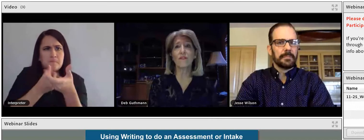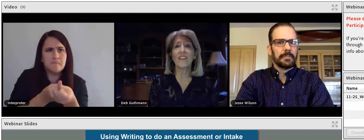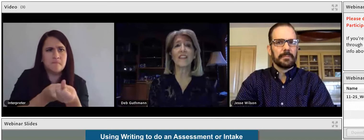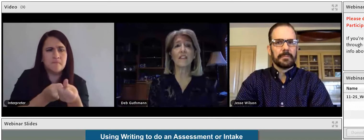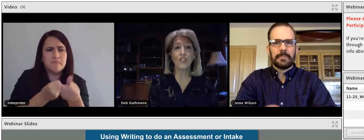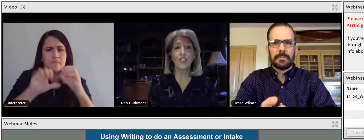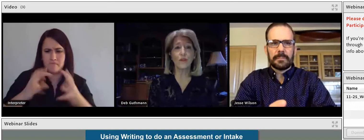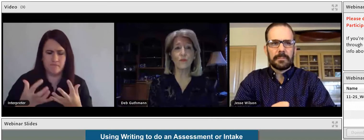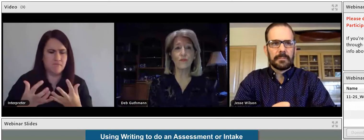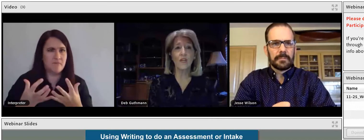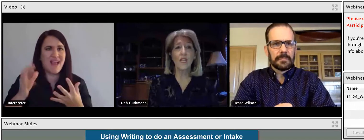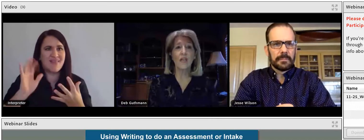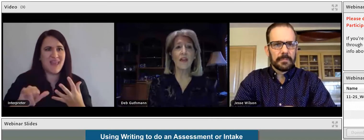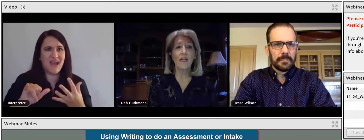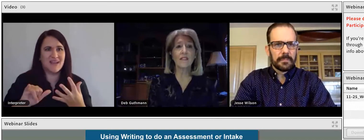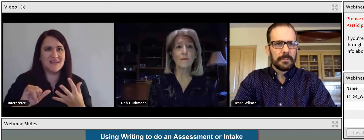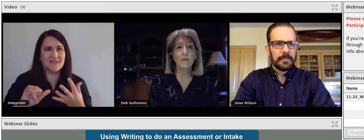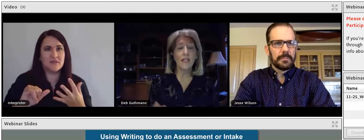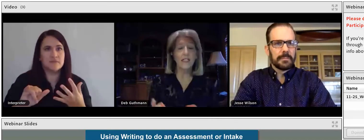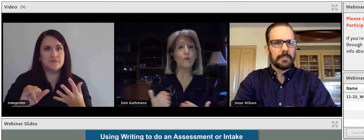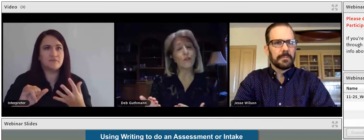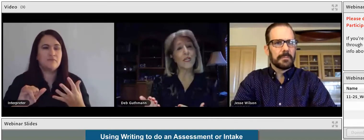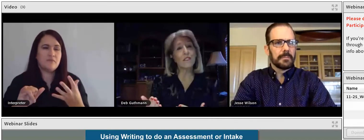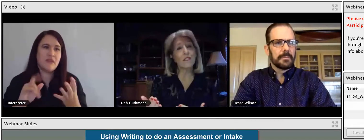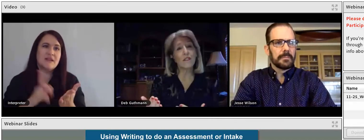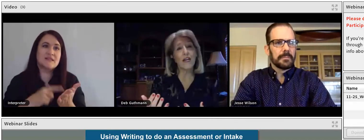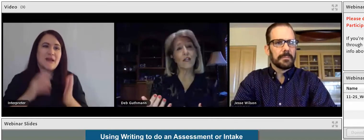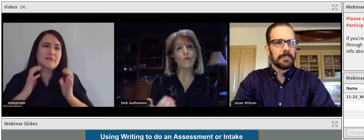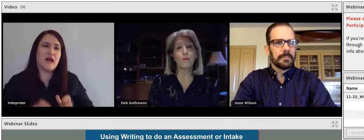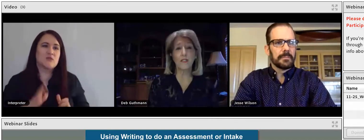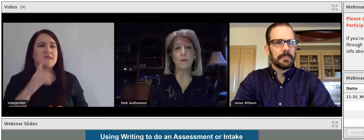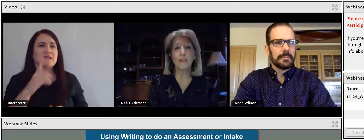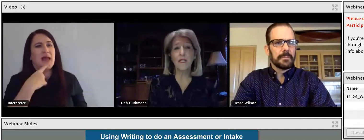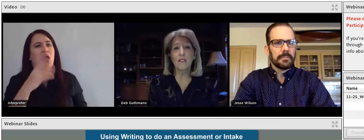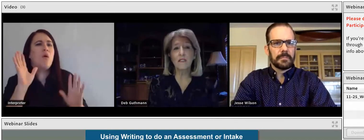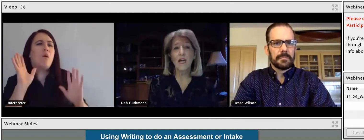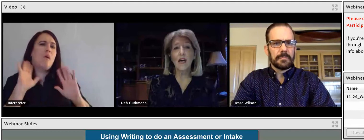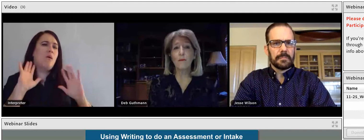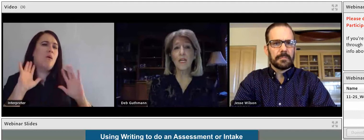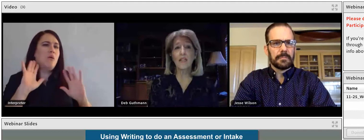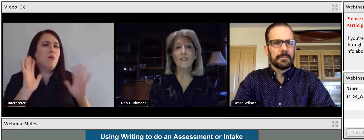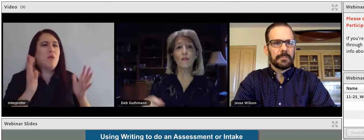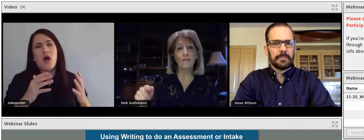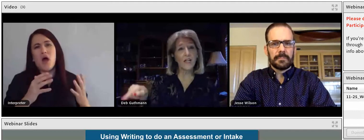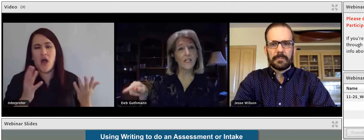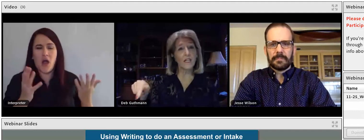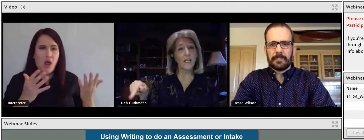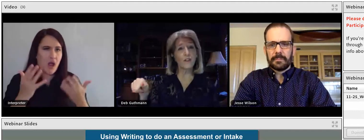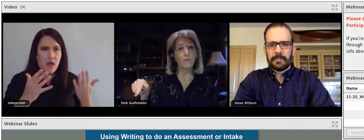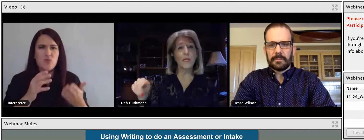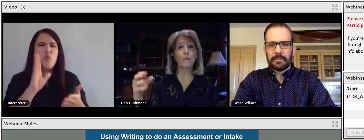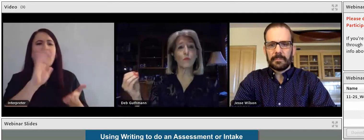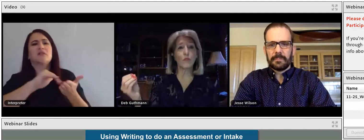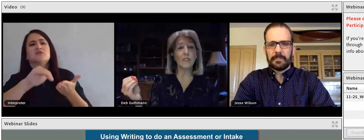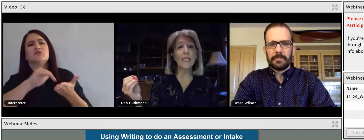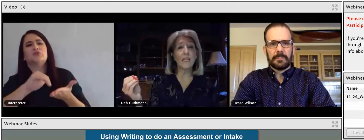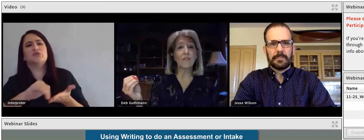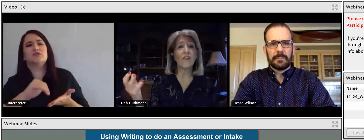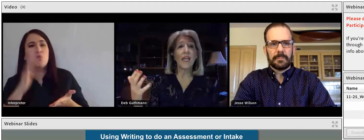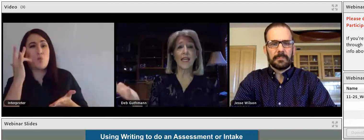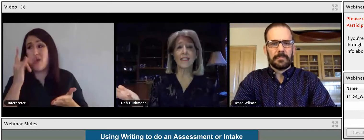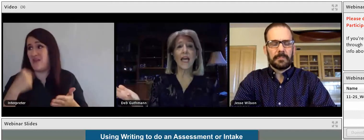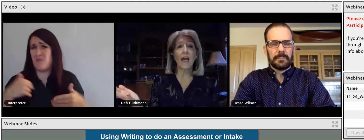becomes sort of the excuse that some clients will bring into that group experience because they're afraid that other people